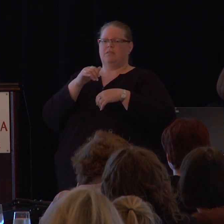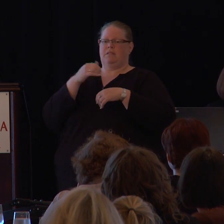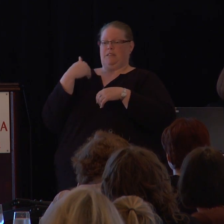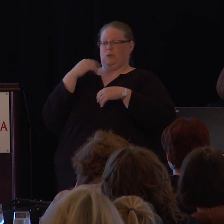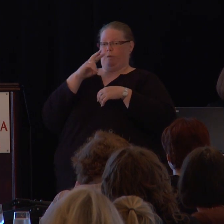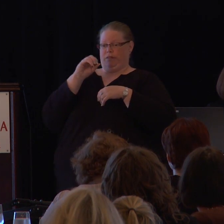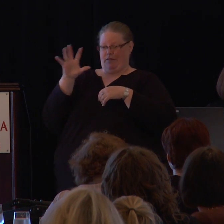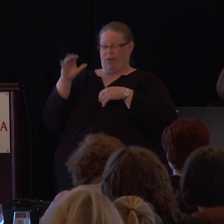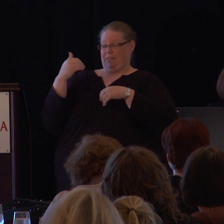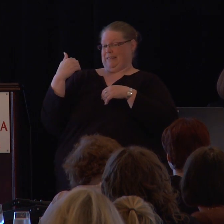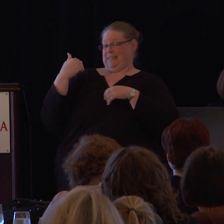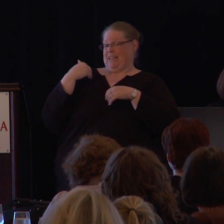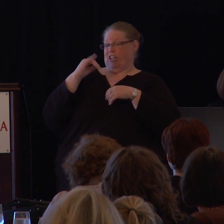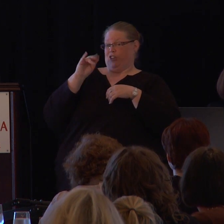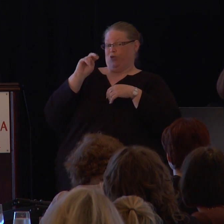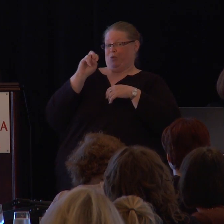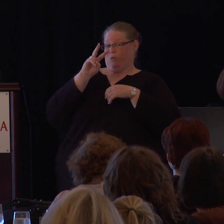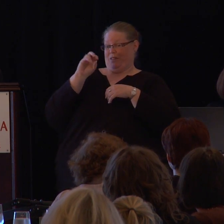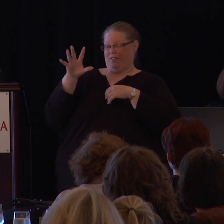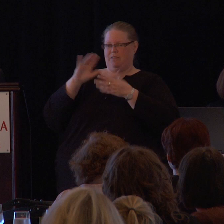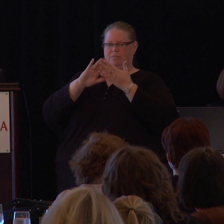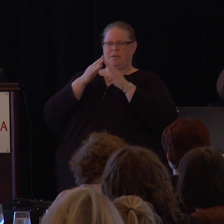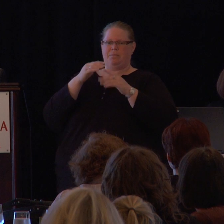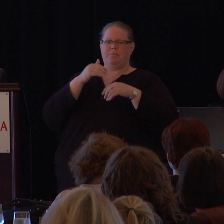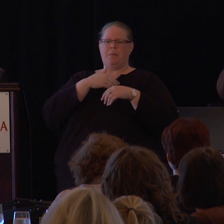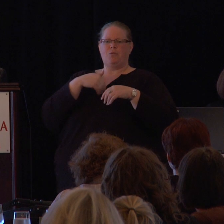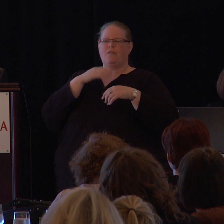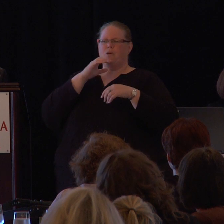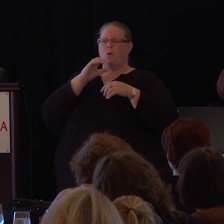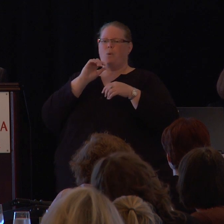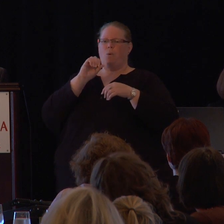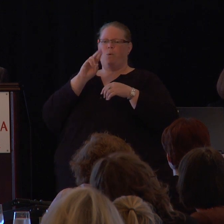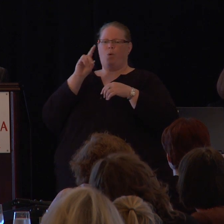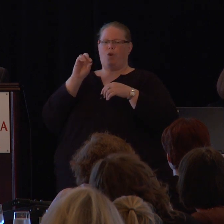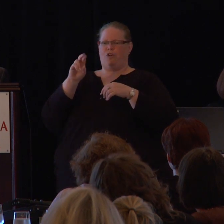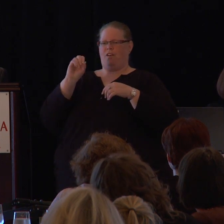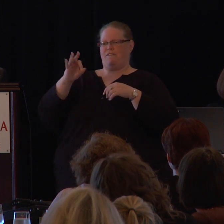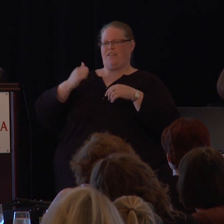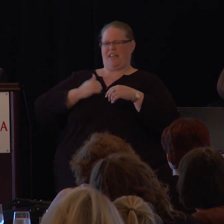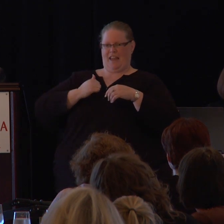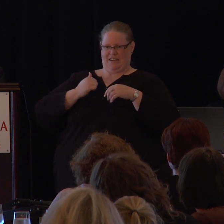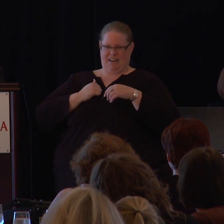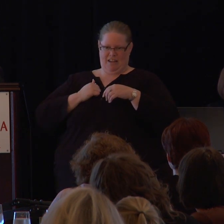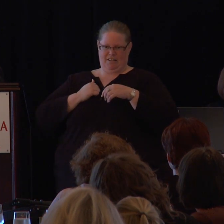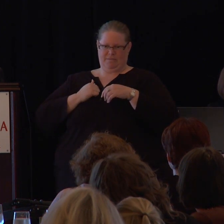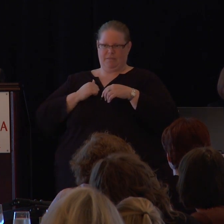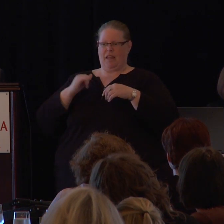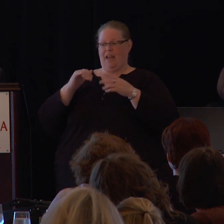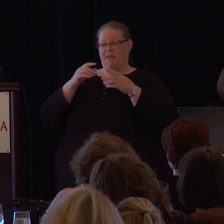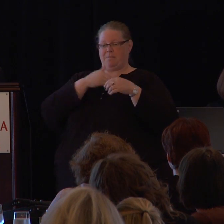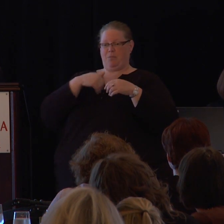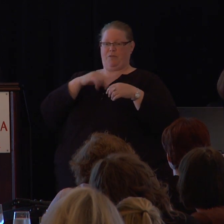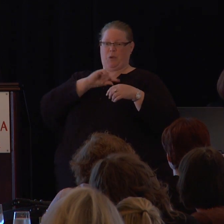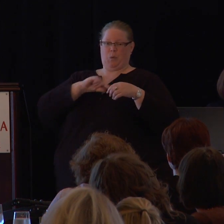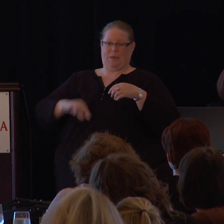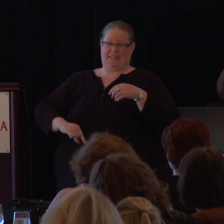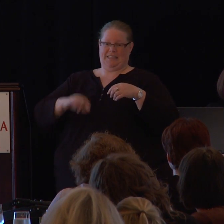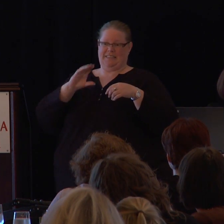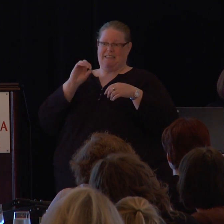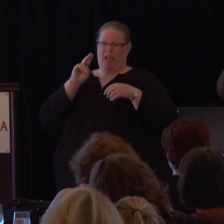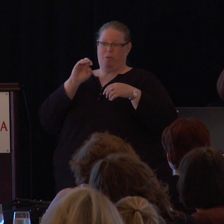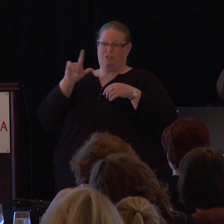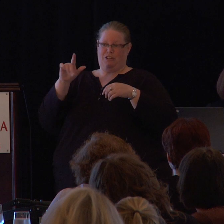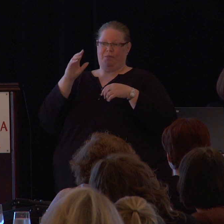in June 2005 and the Queen's Counsel in May 2009. Well, ladies